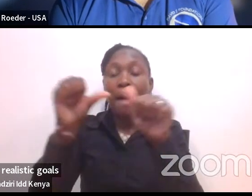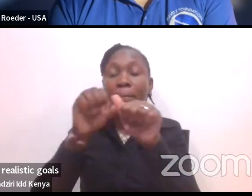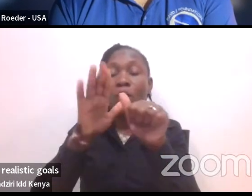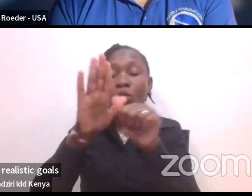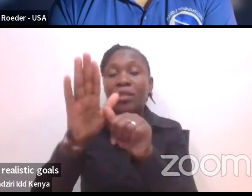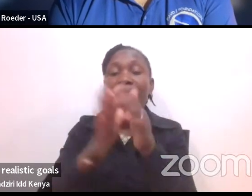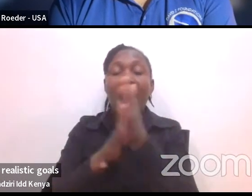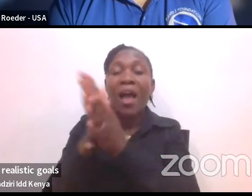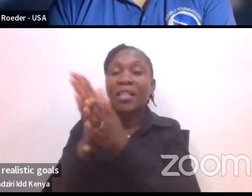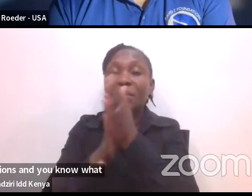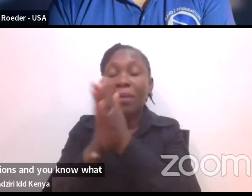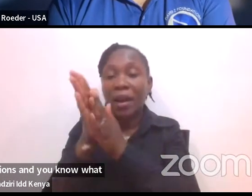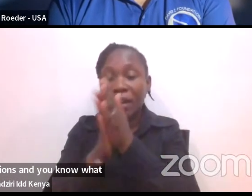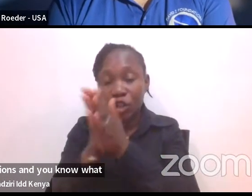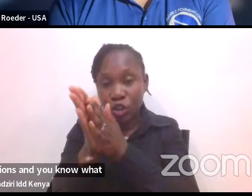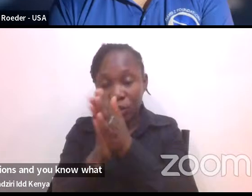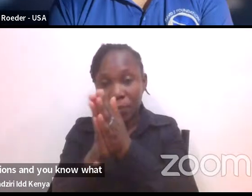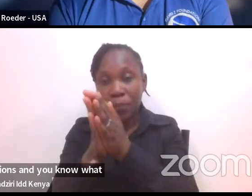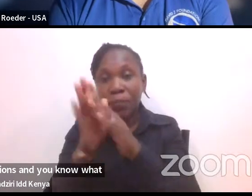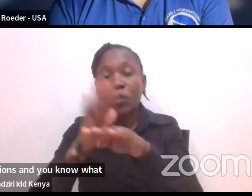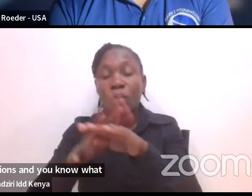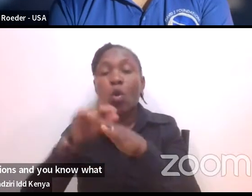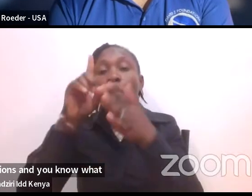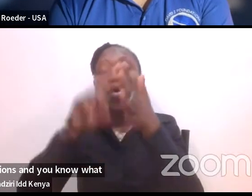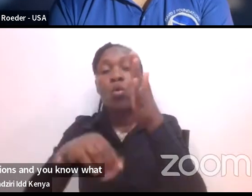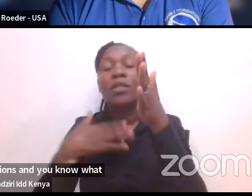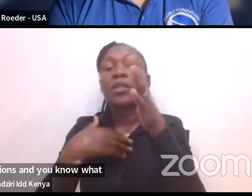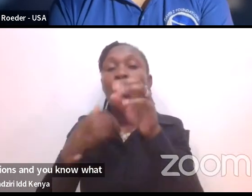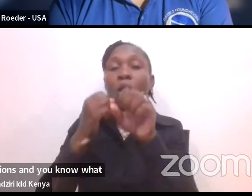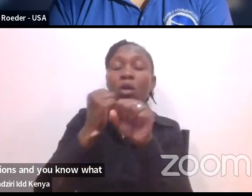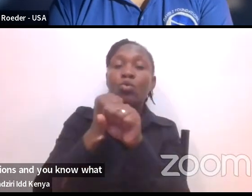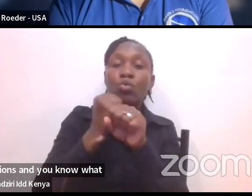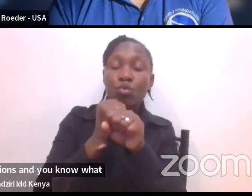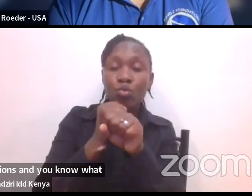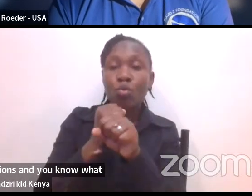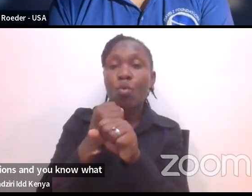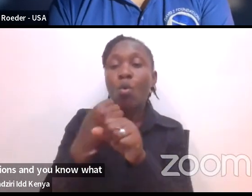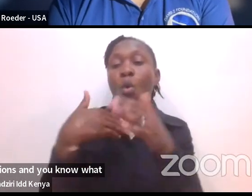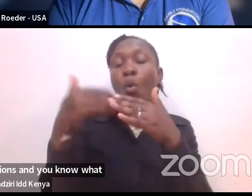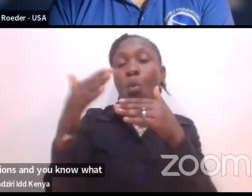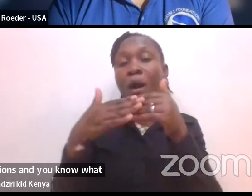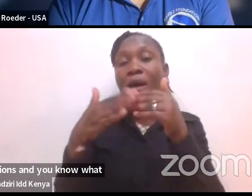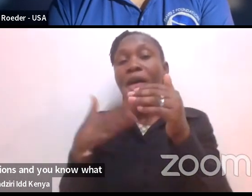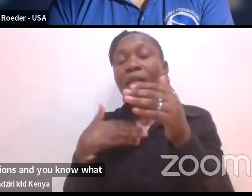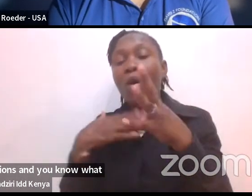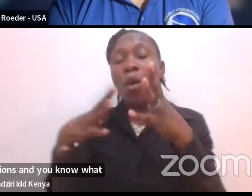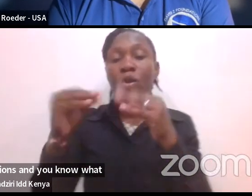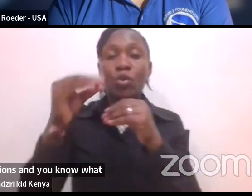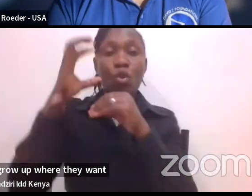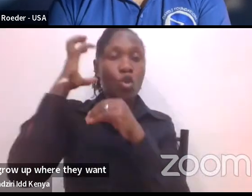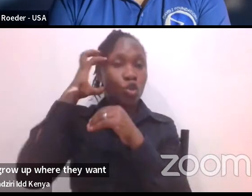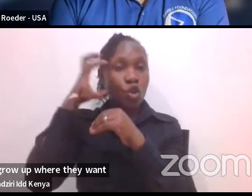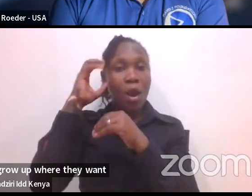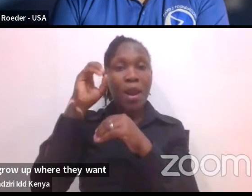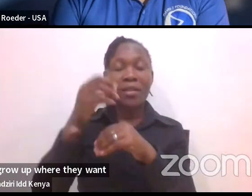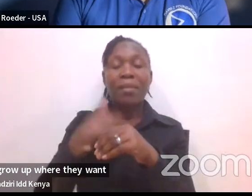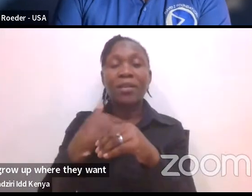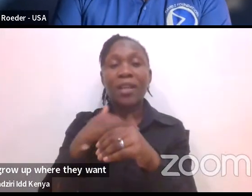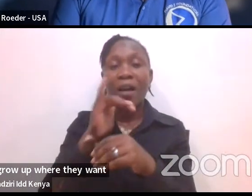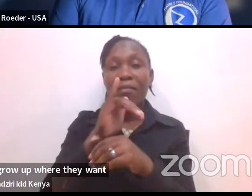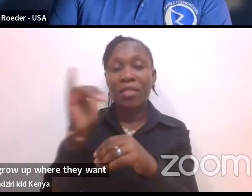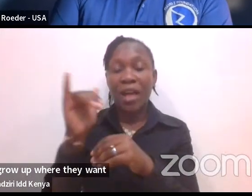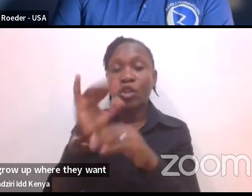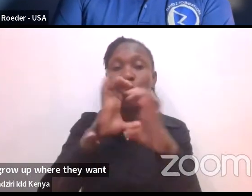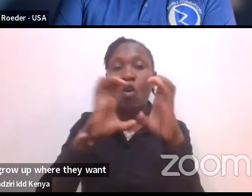what they want to do when they grow up, where they want to go to college. We need to be having those conversations with them when they're